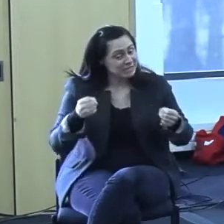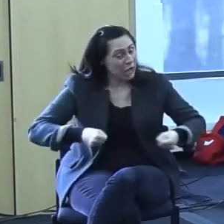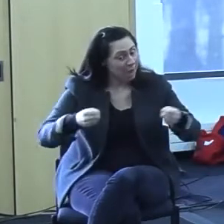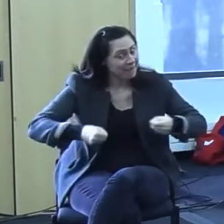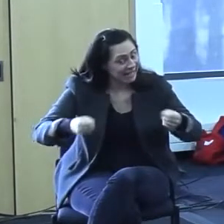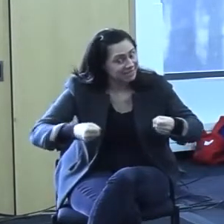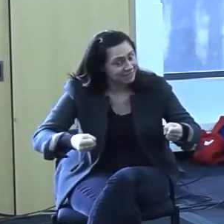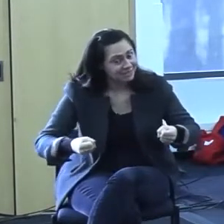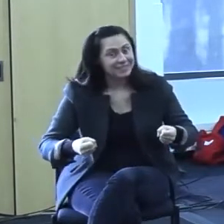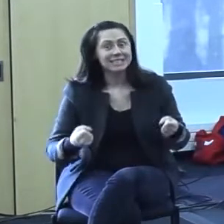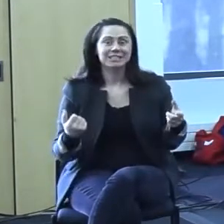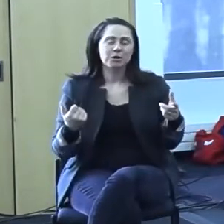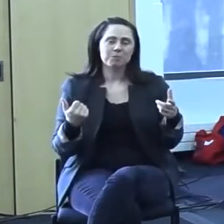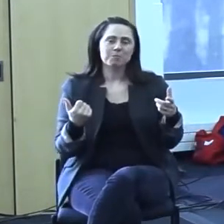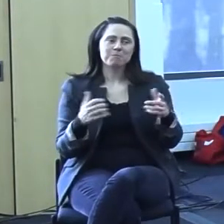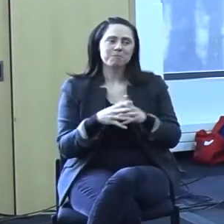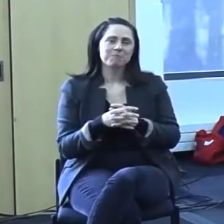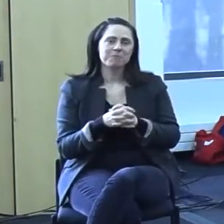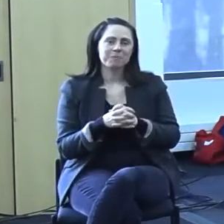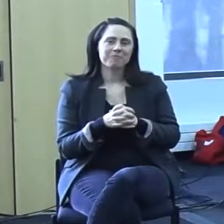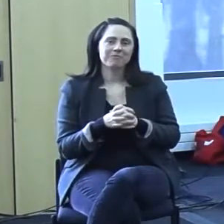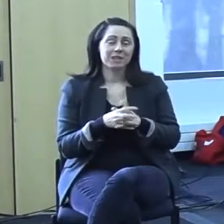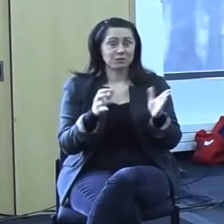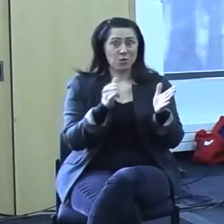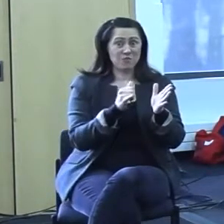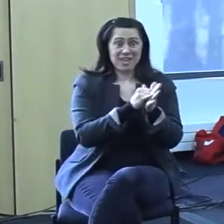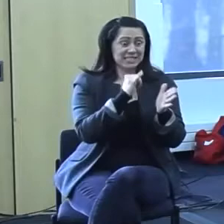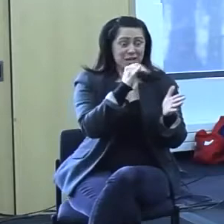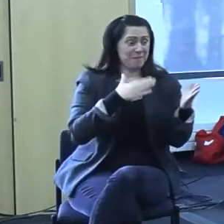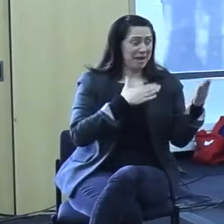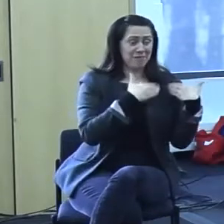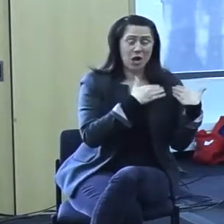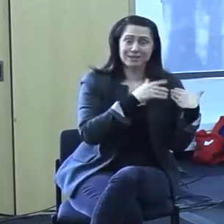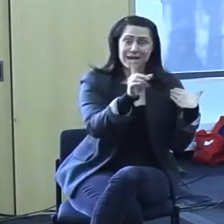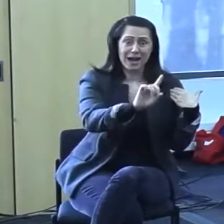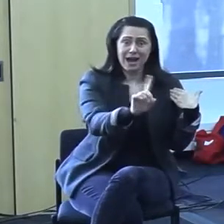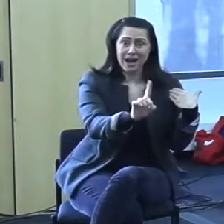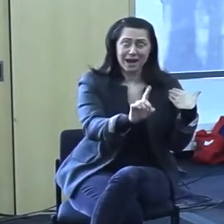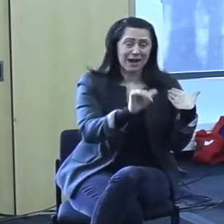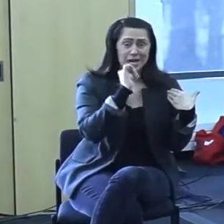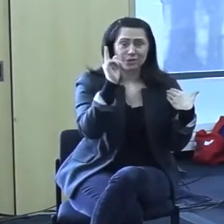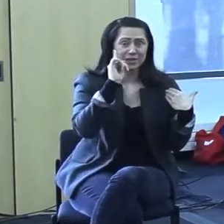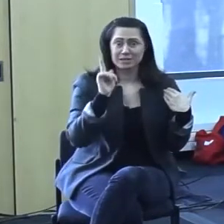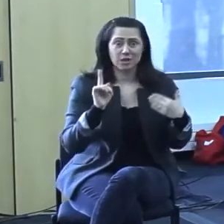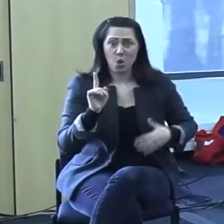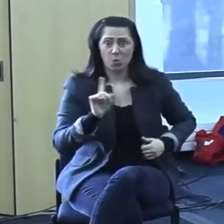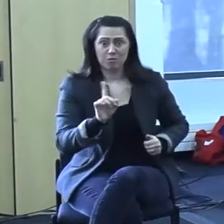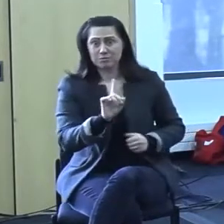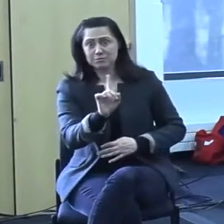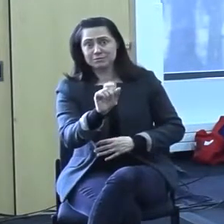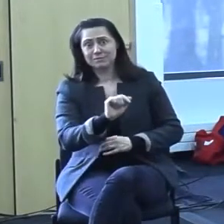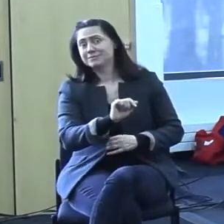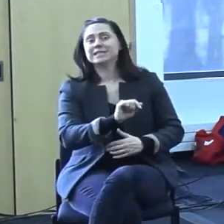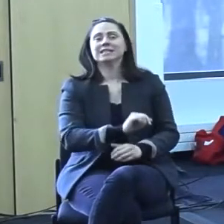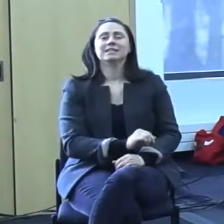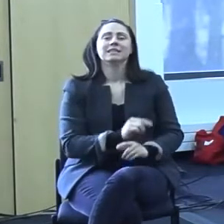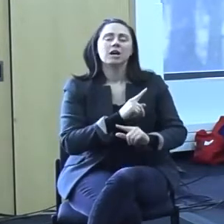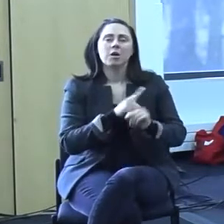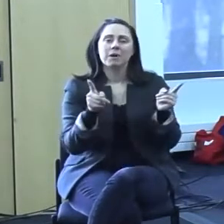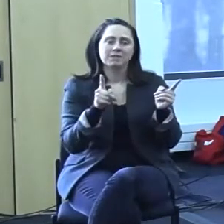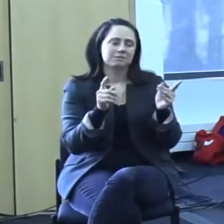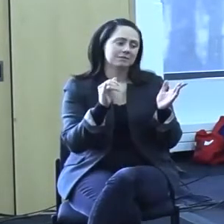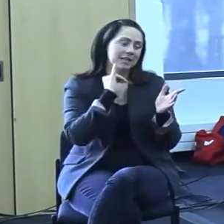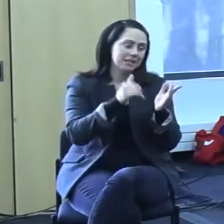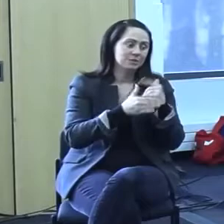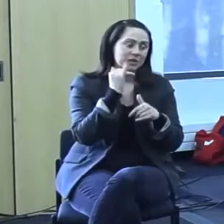and you're like, that's my fault. I don't think so, but it is what it